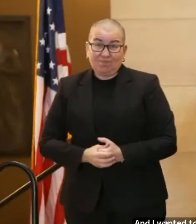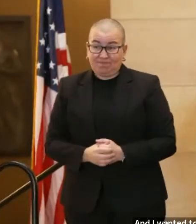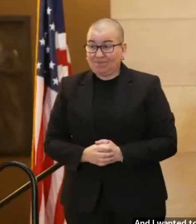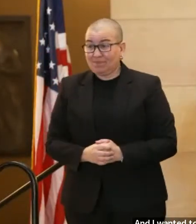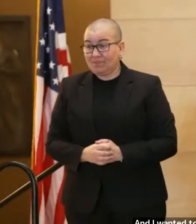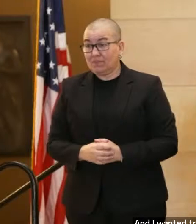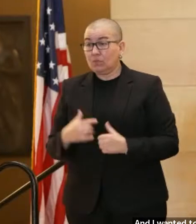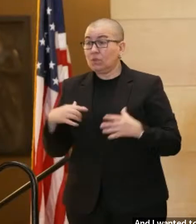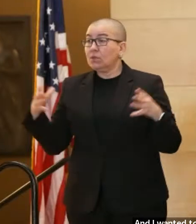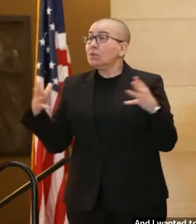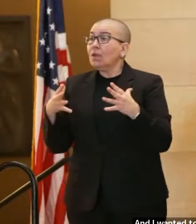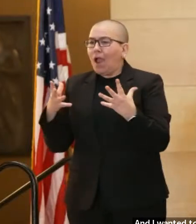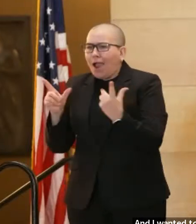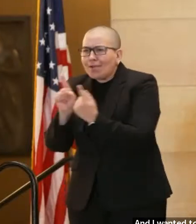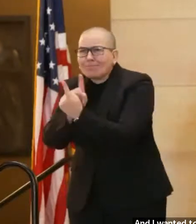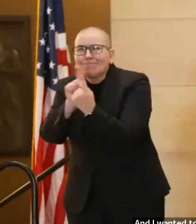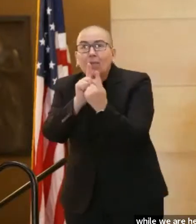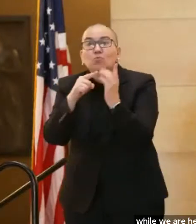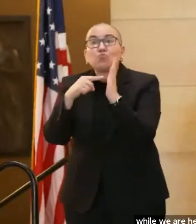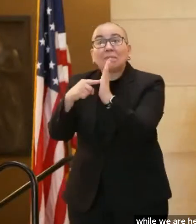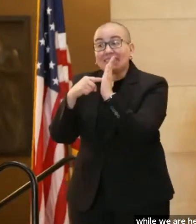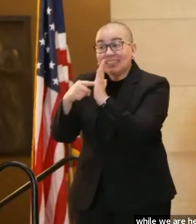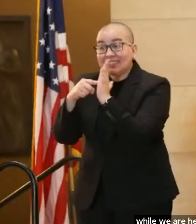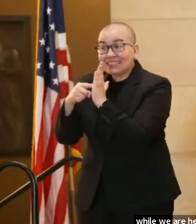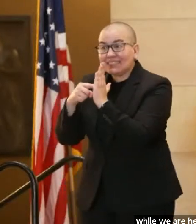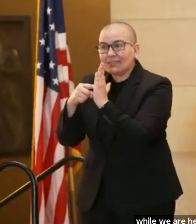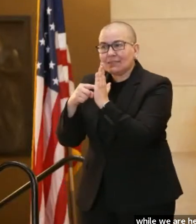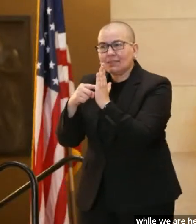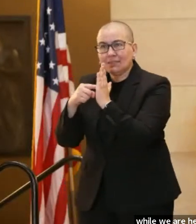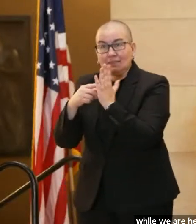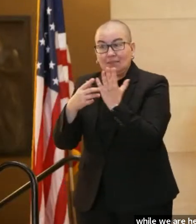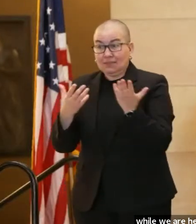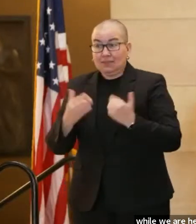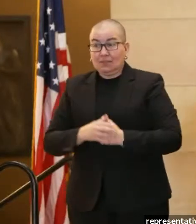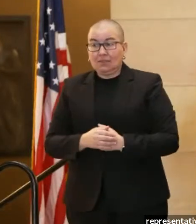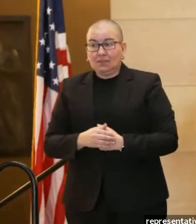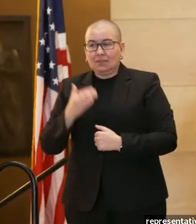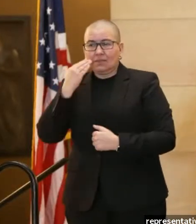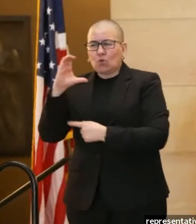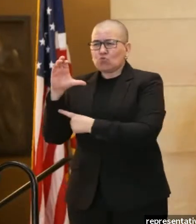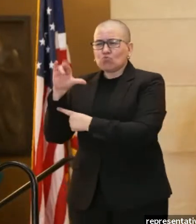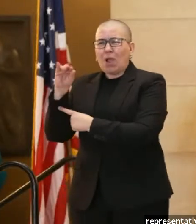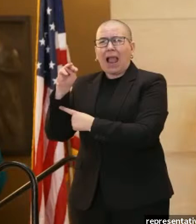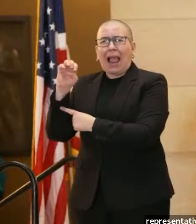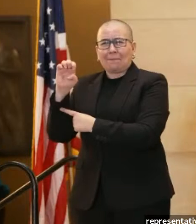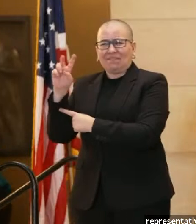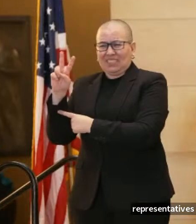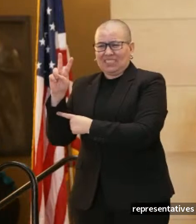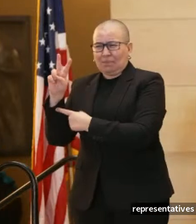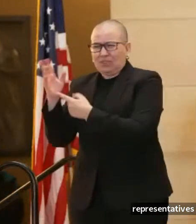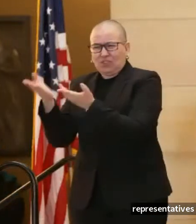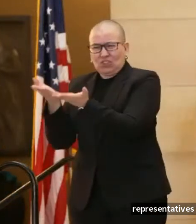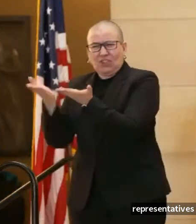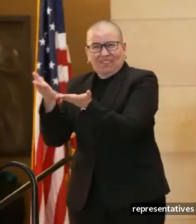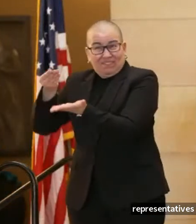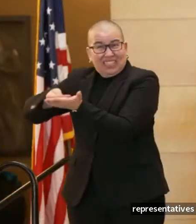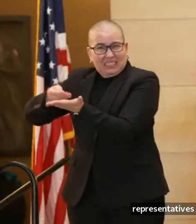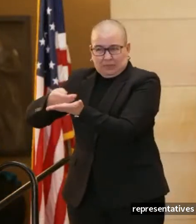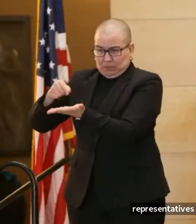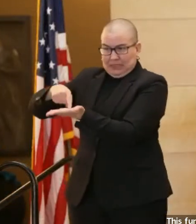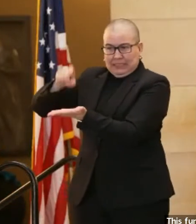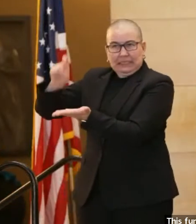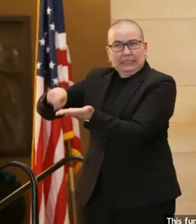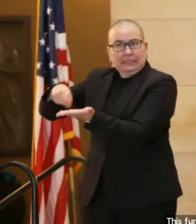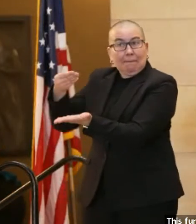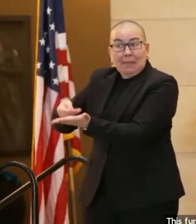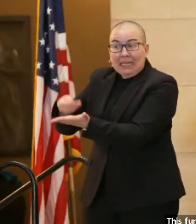with our representatives to talk about the need for crime victim service funding. This funding is desperately needed so that survivors